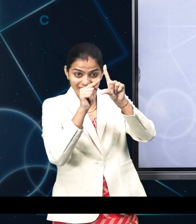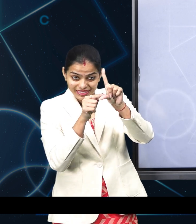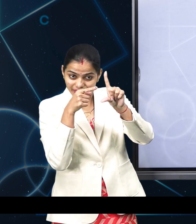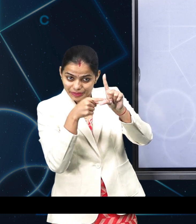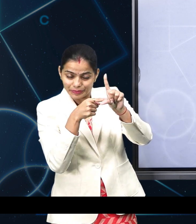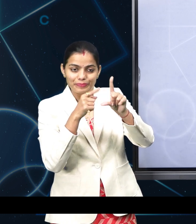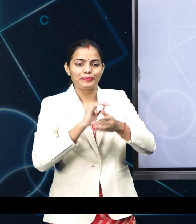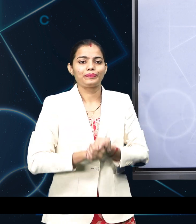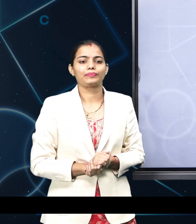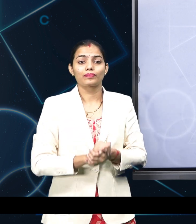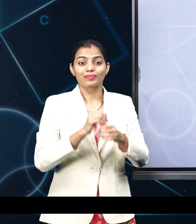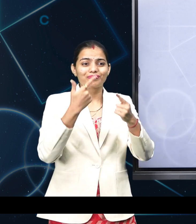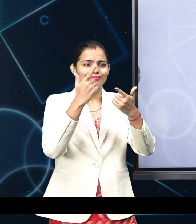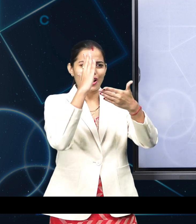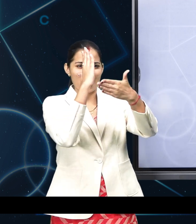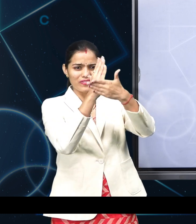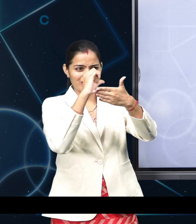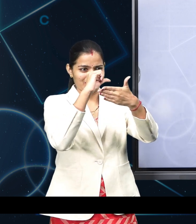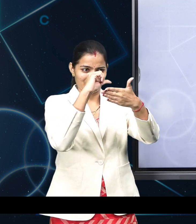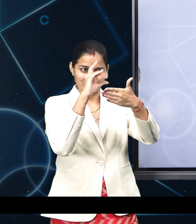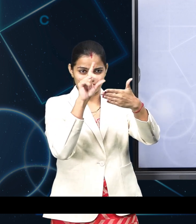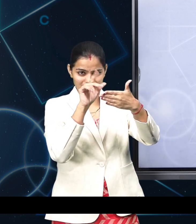angles, divider,